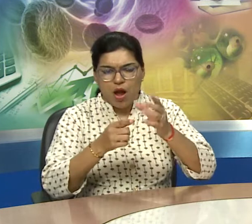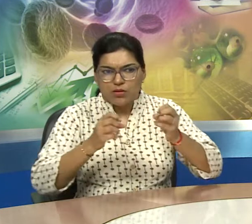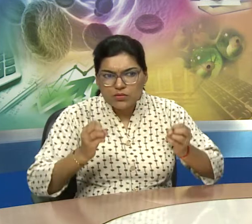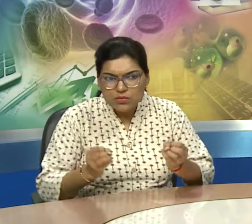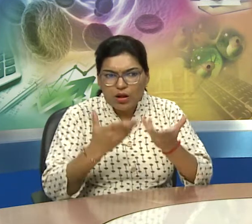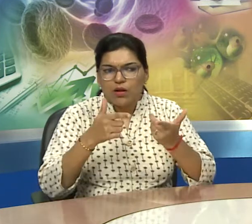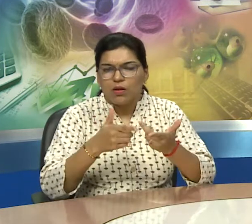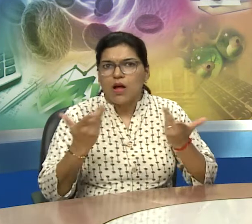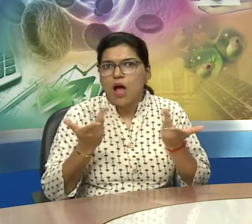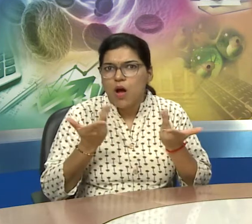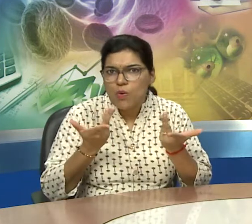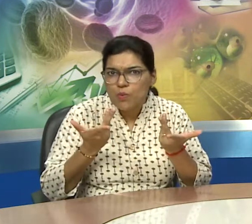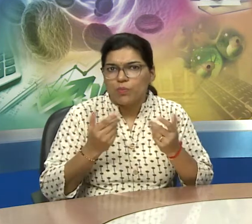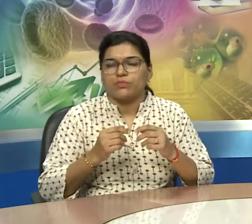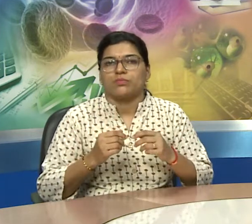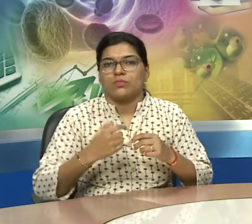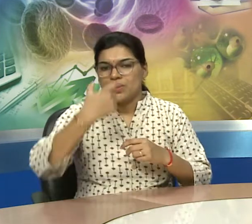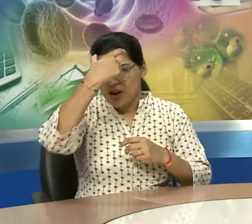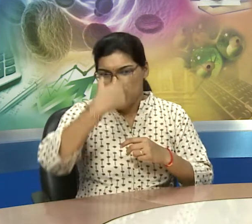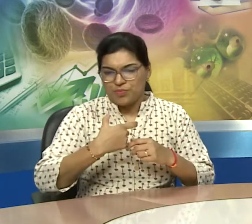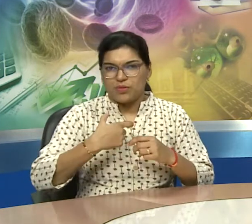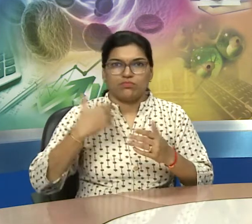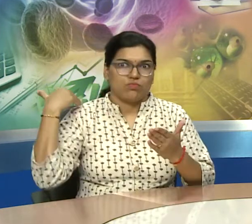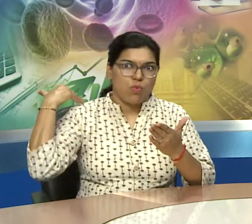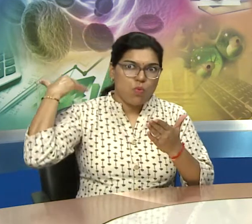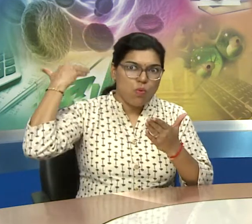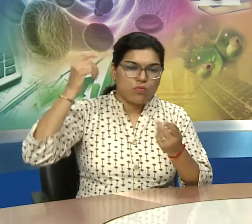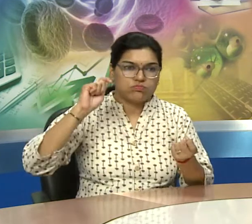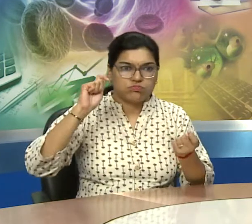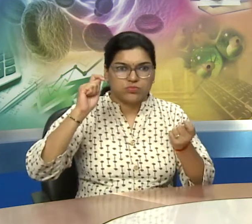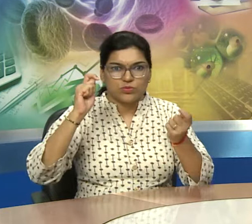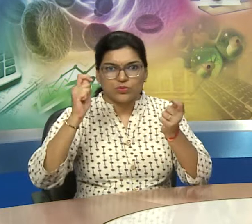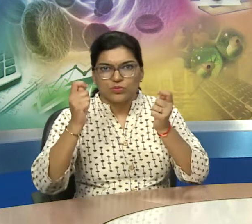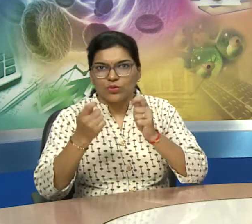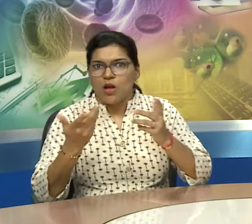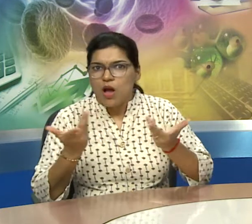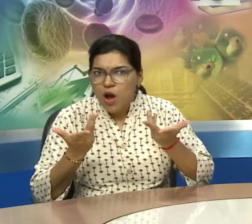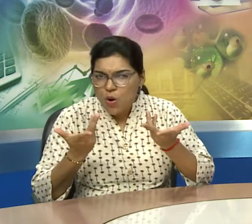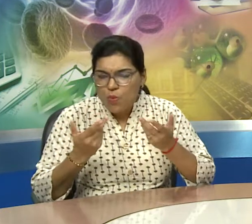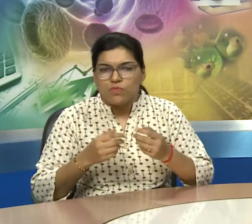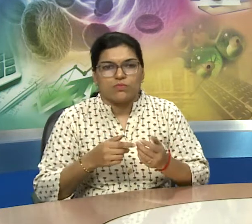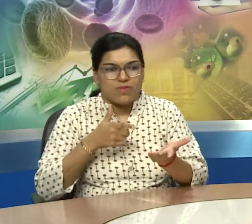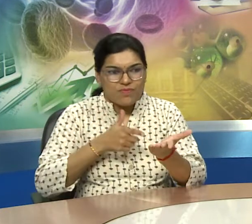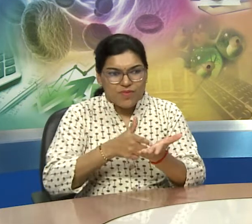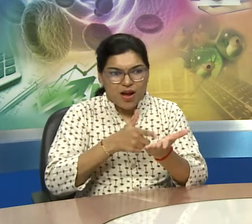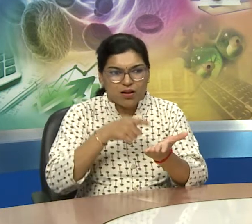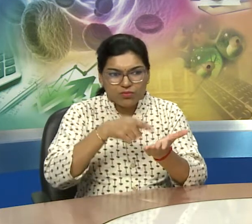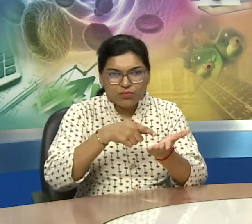The first objective is we will understand the discovery of fire, how it